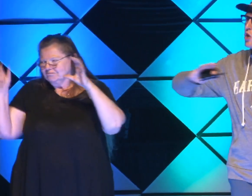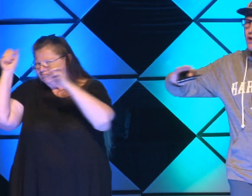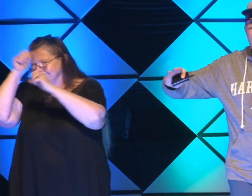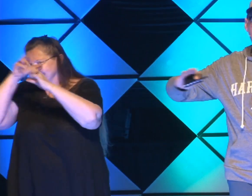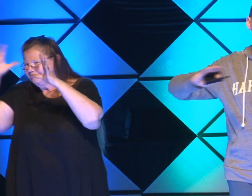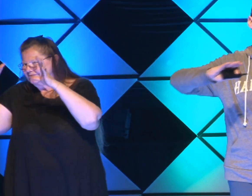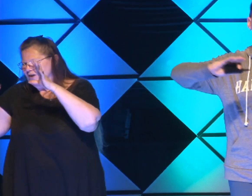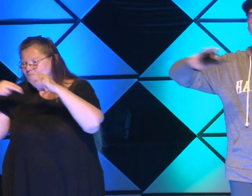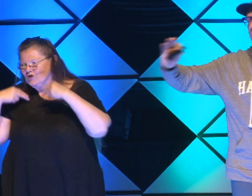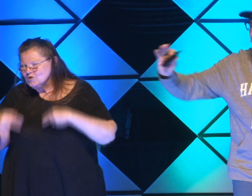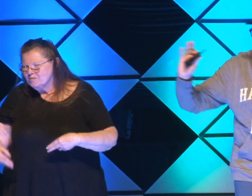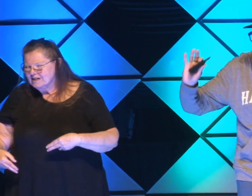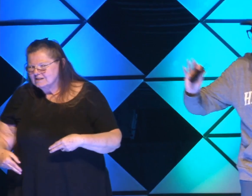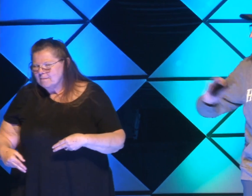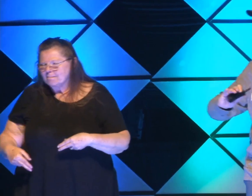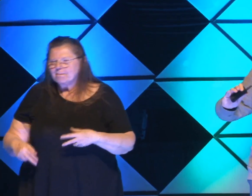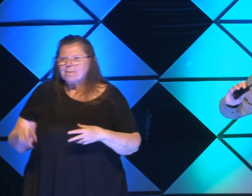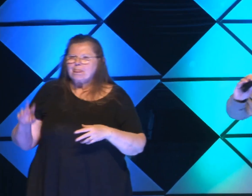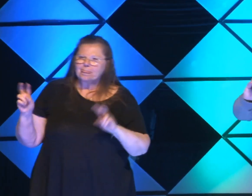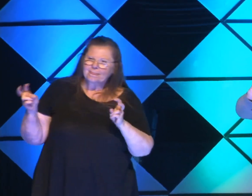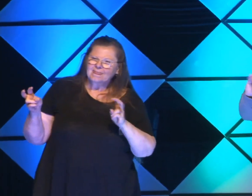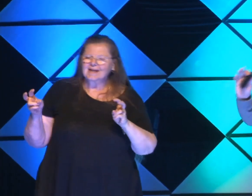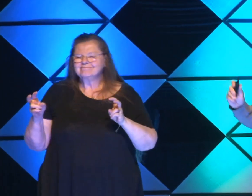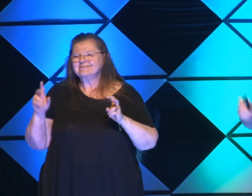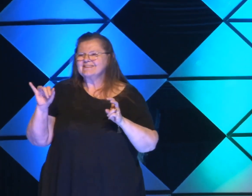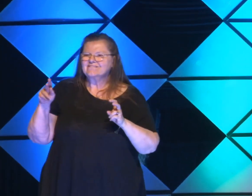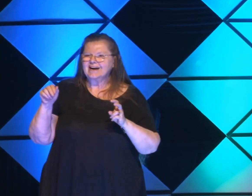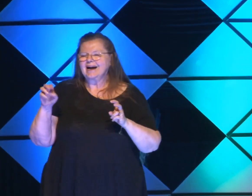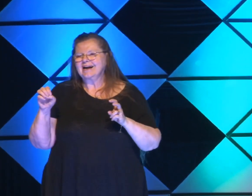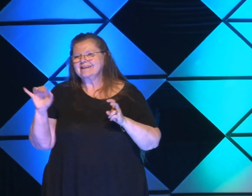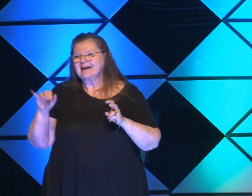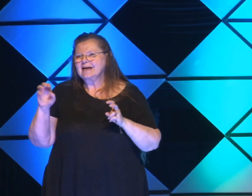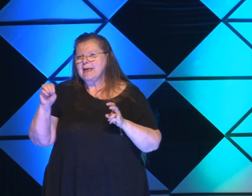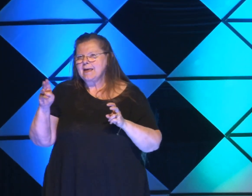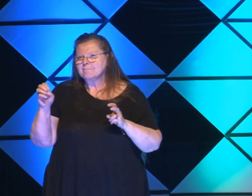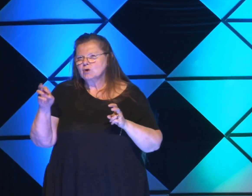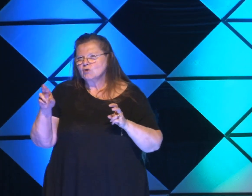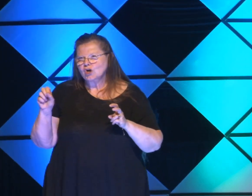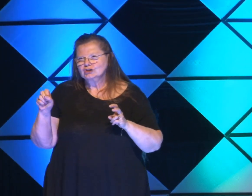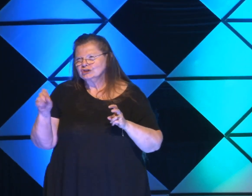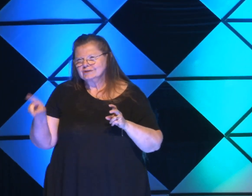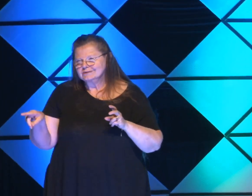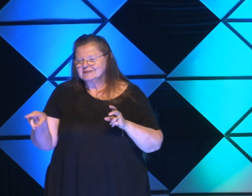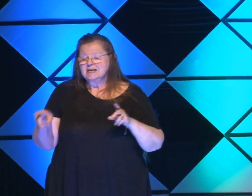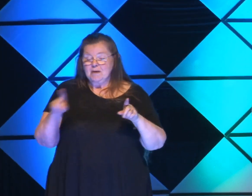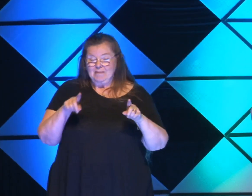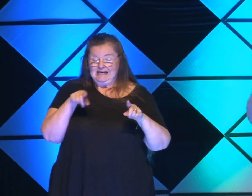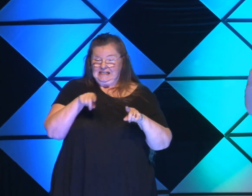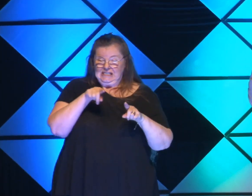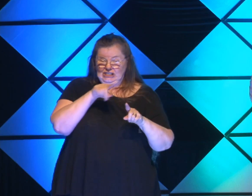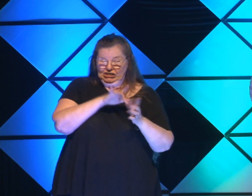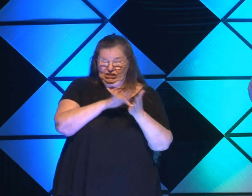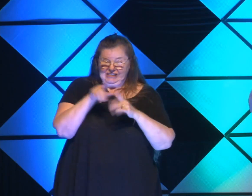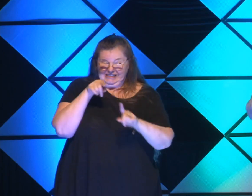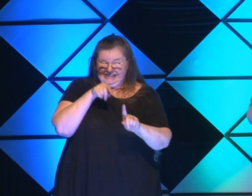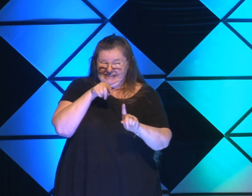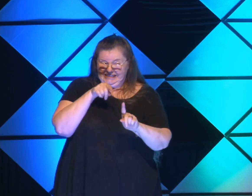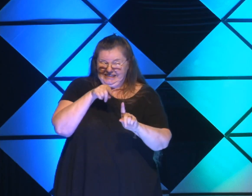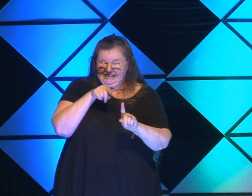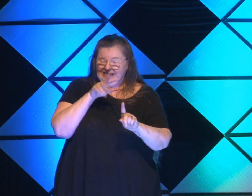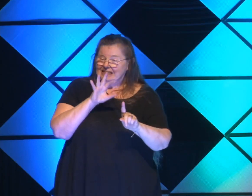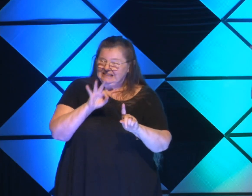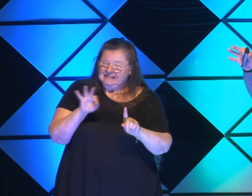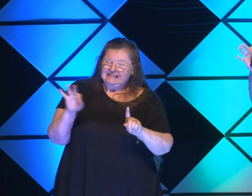of a human being who's semi-divine, the way the emperors were thought of being. And his story is about that, the significance